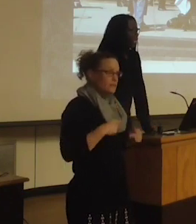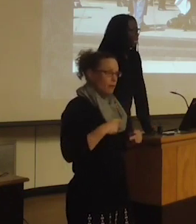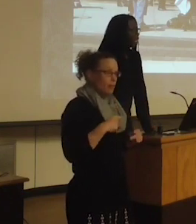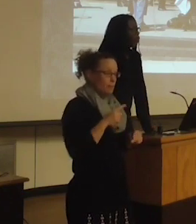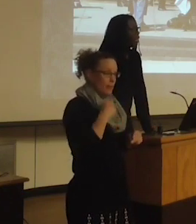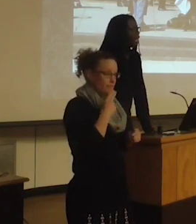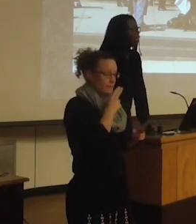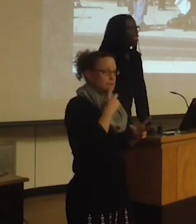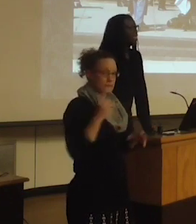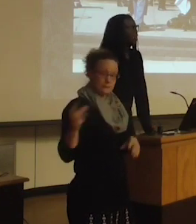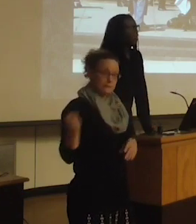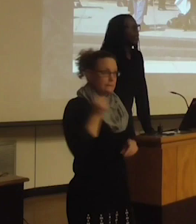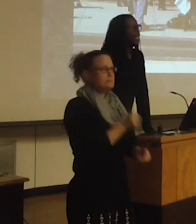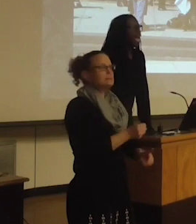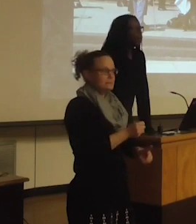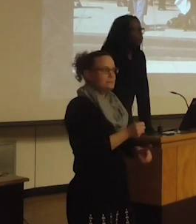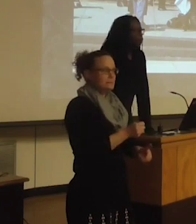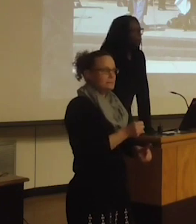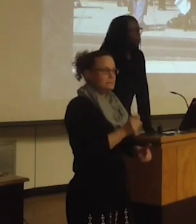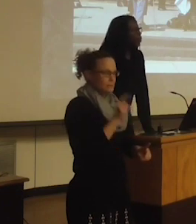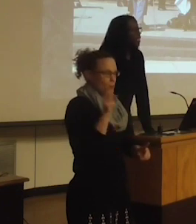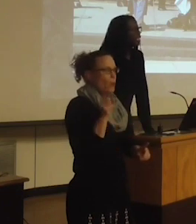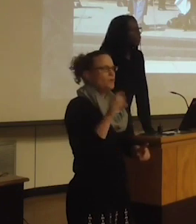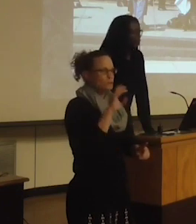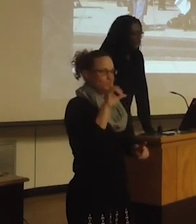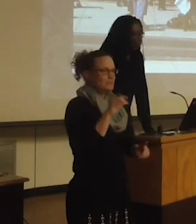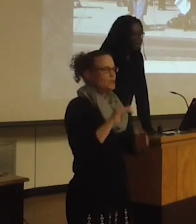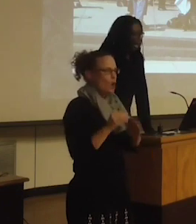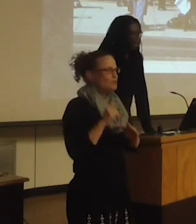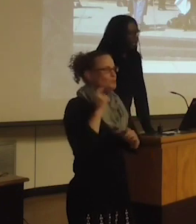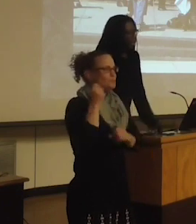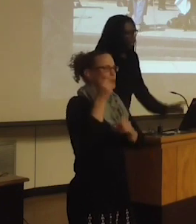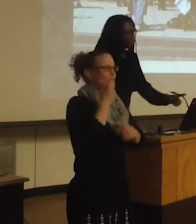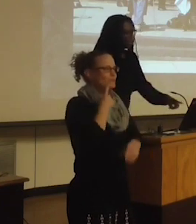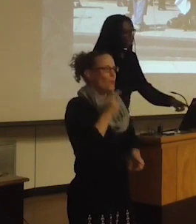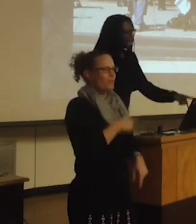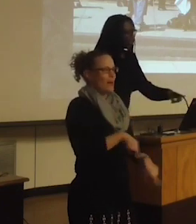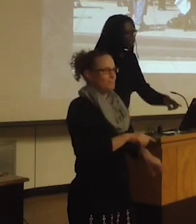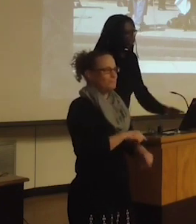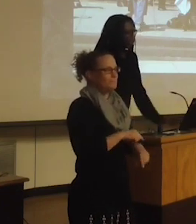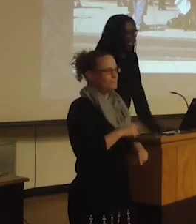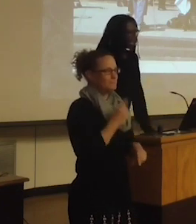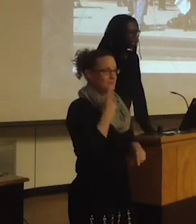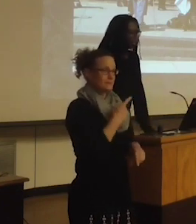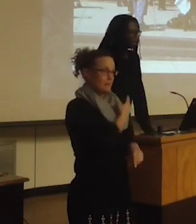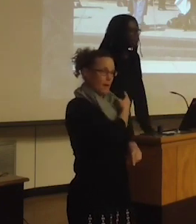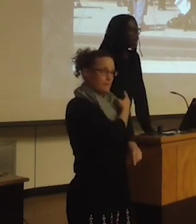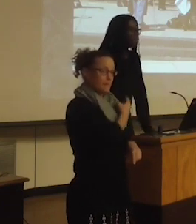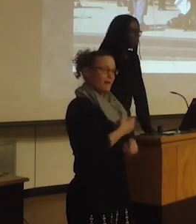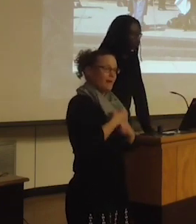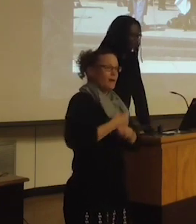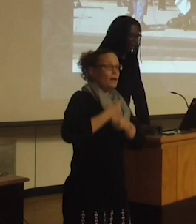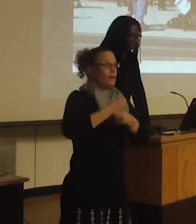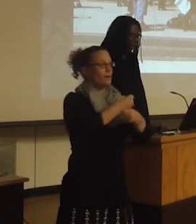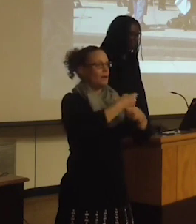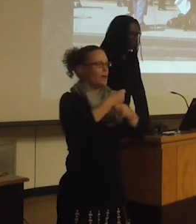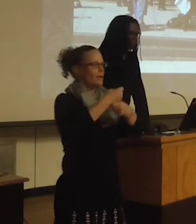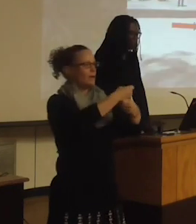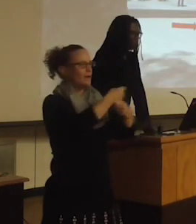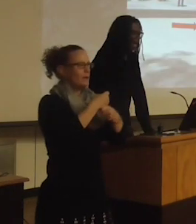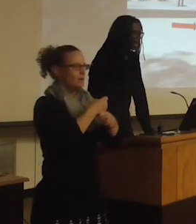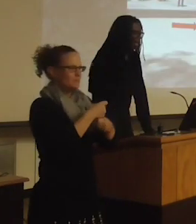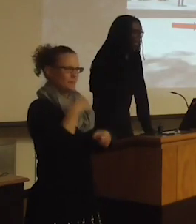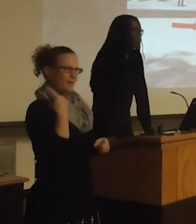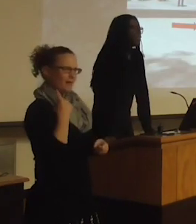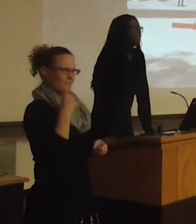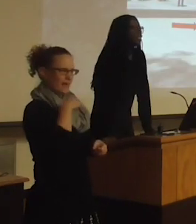black faces, going down to City Hall and perform their protest for them. And you see all of these sign holders actually walking around, and the faces of those people